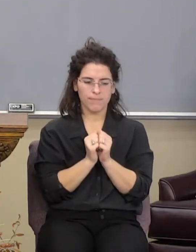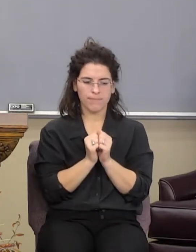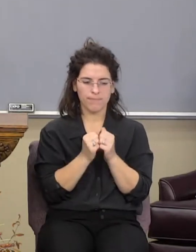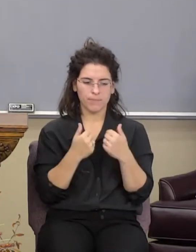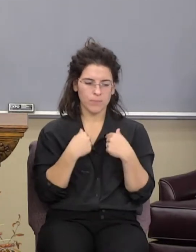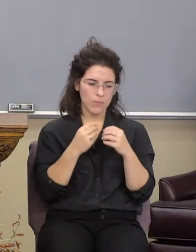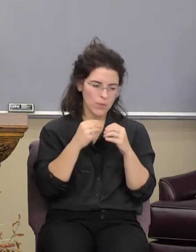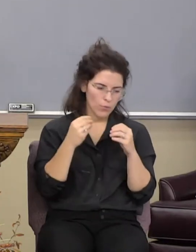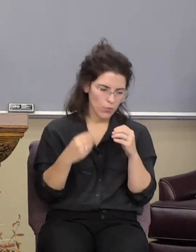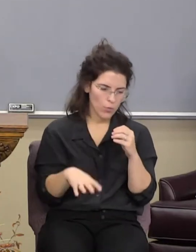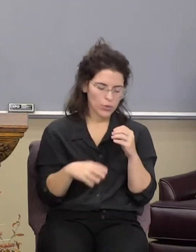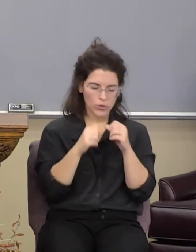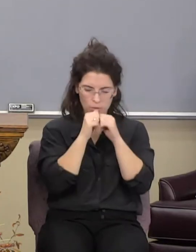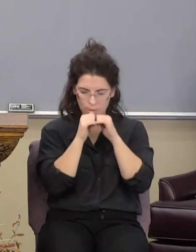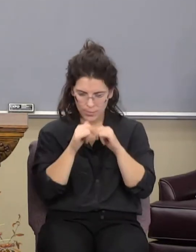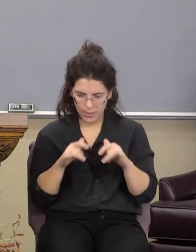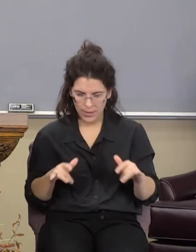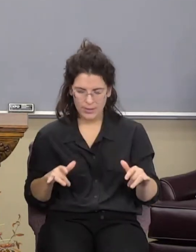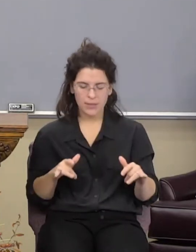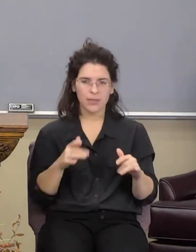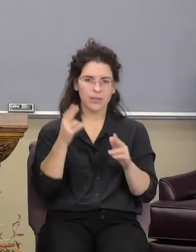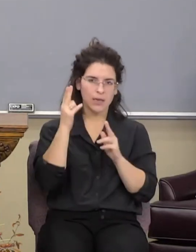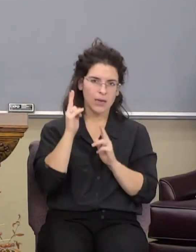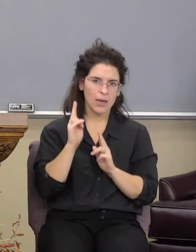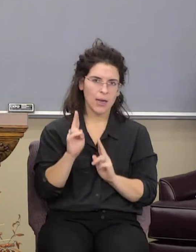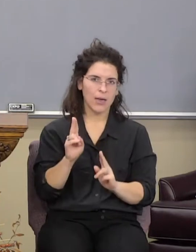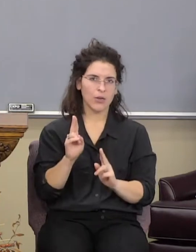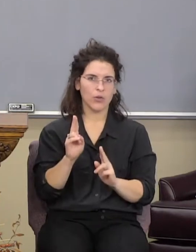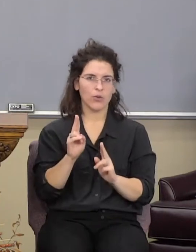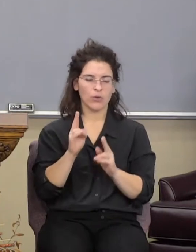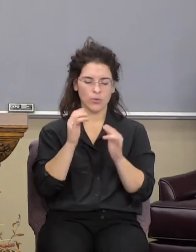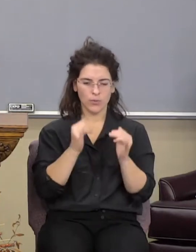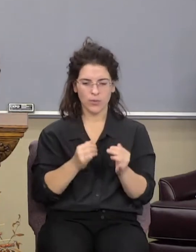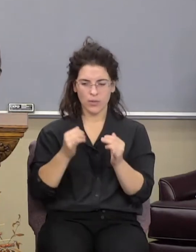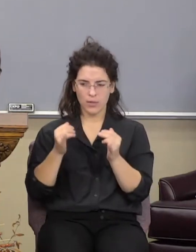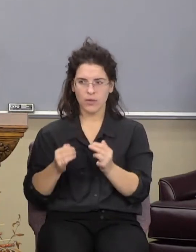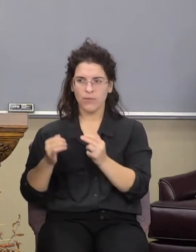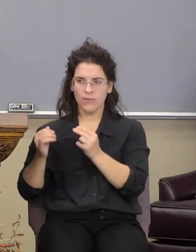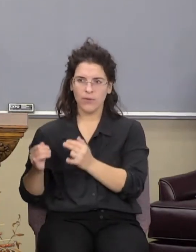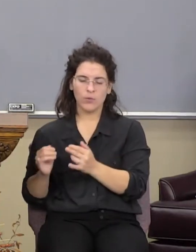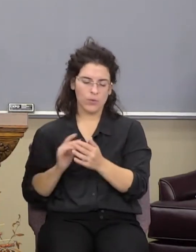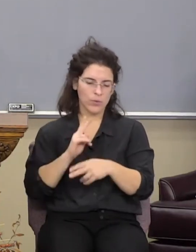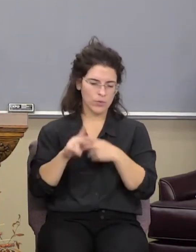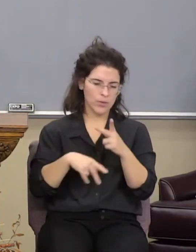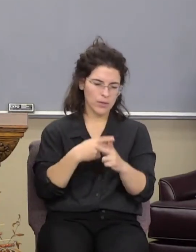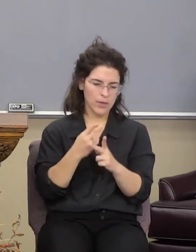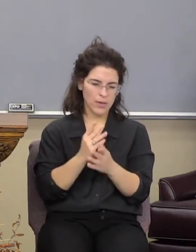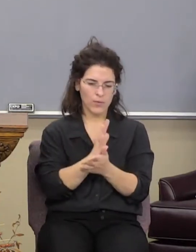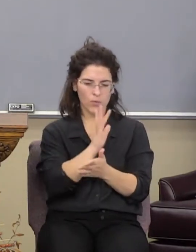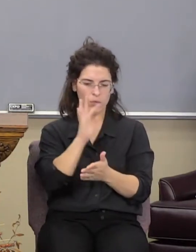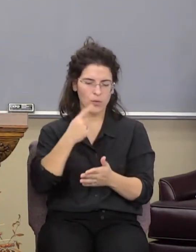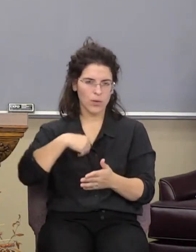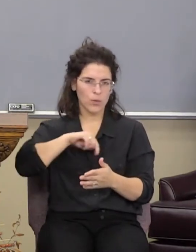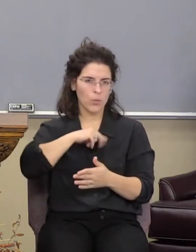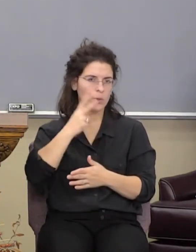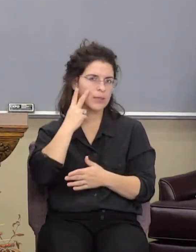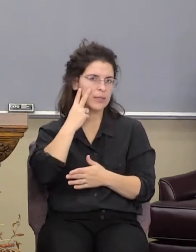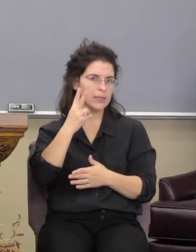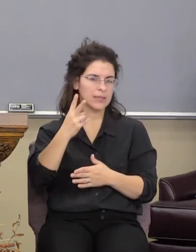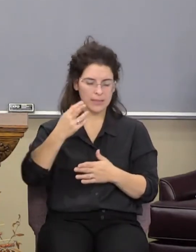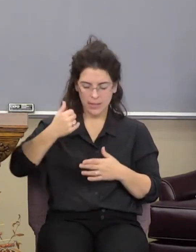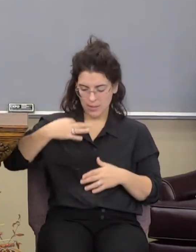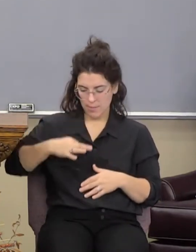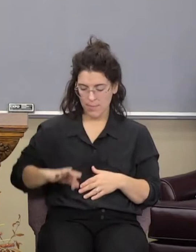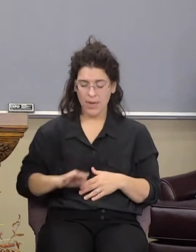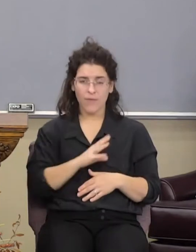and blessing and honor to an individual. There's the type of glory in which, again, we see the benefit and